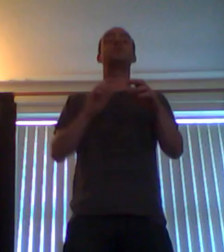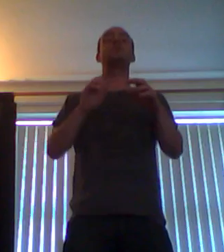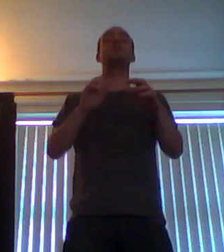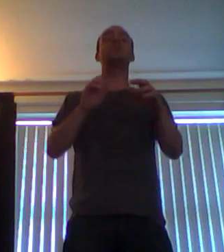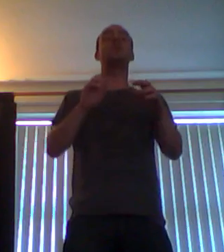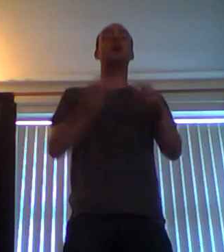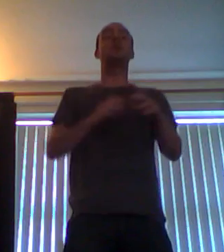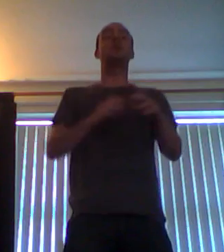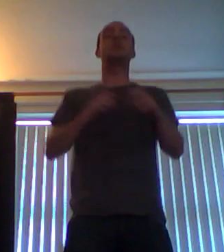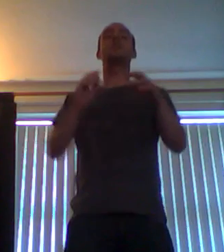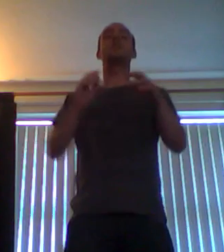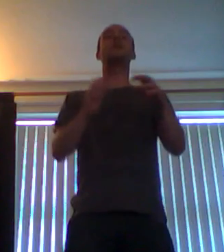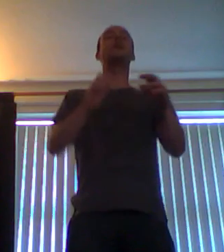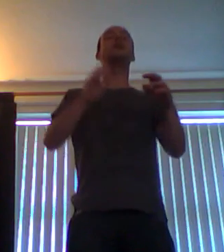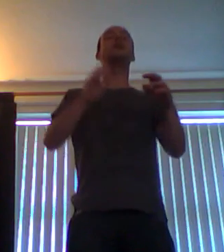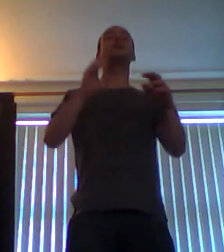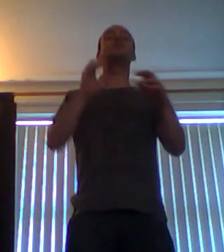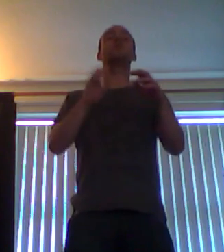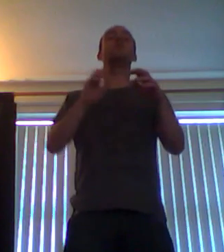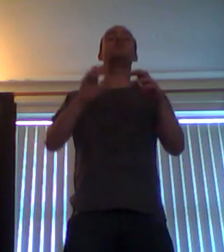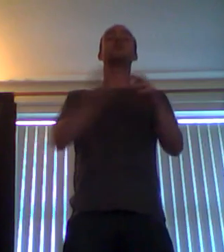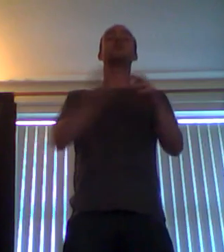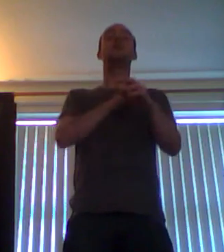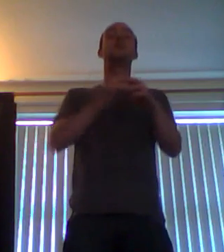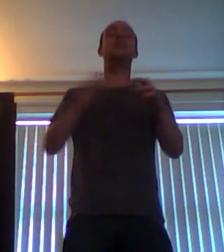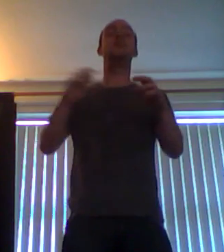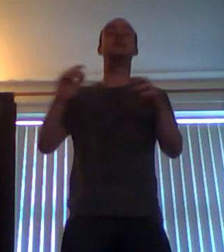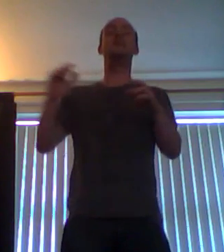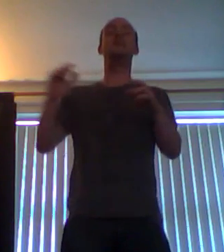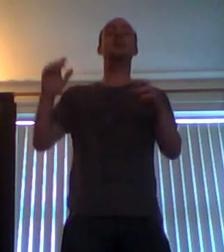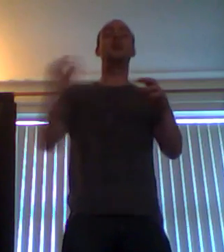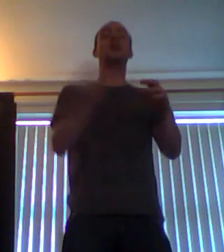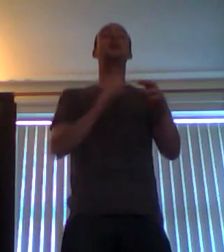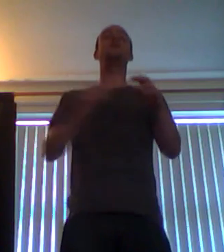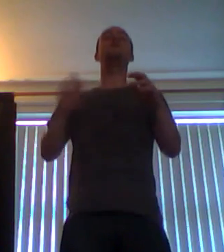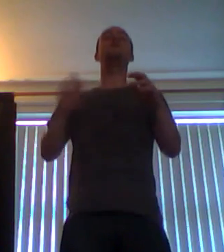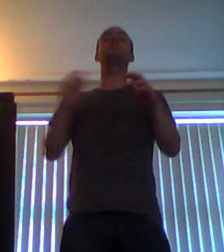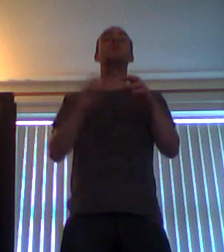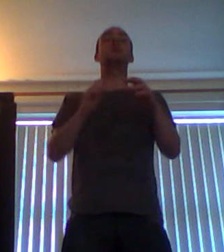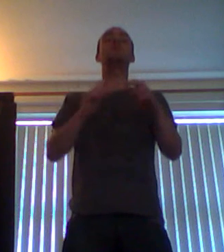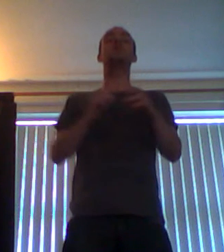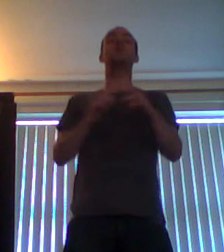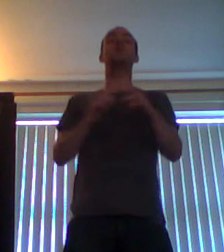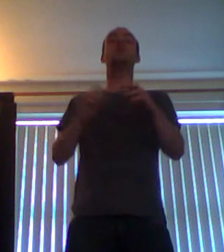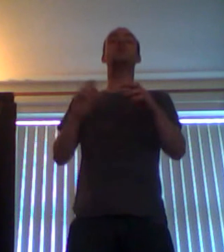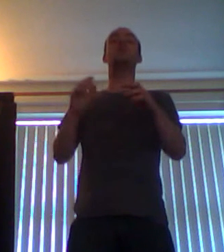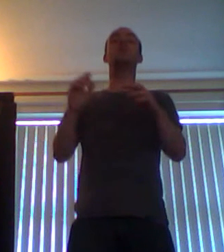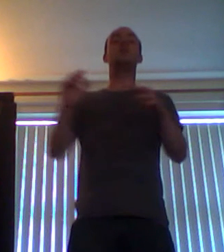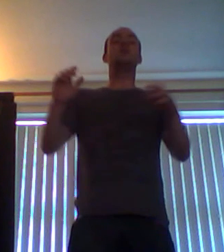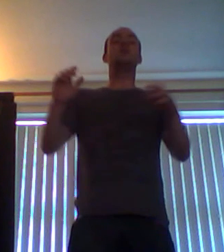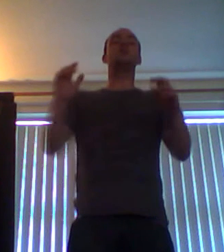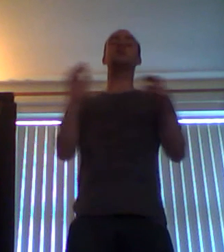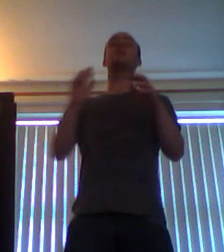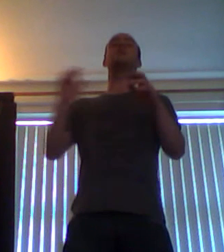through, then the clouds won't stay. Everywhere we go, the sun